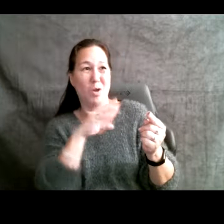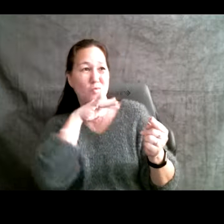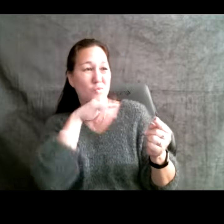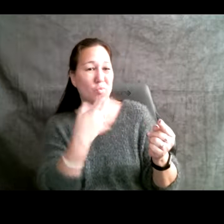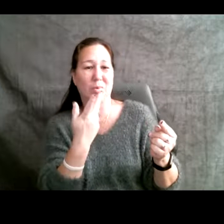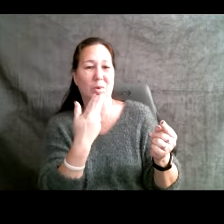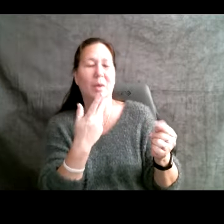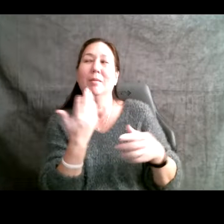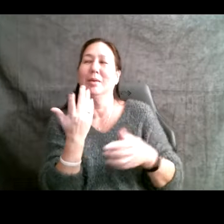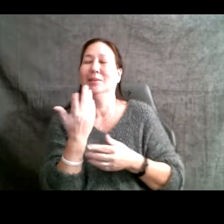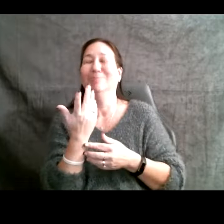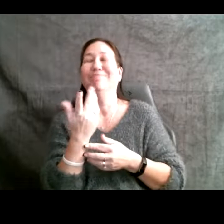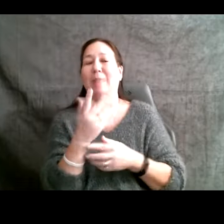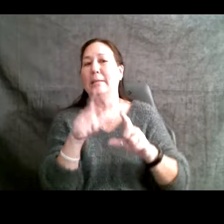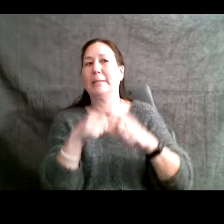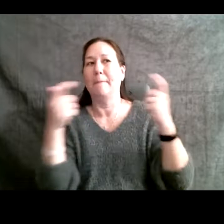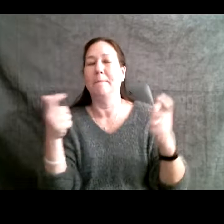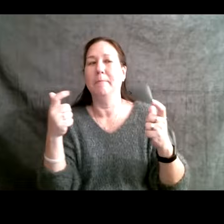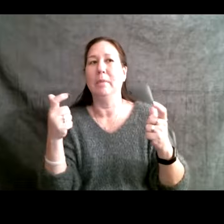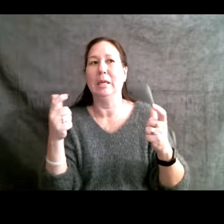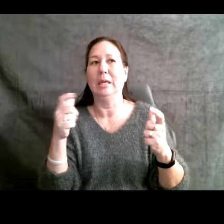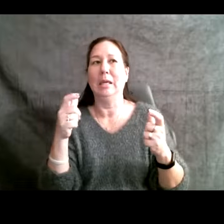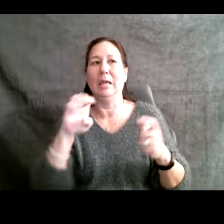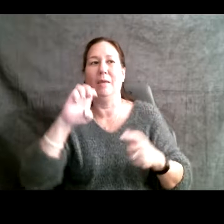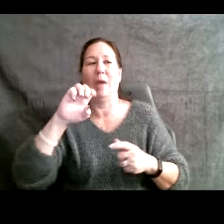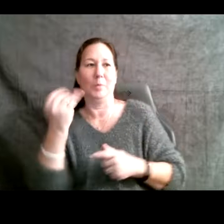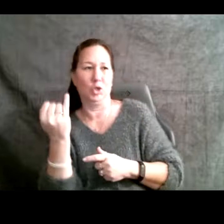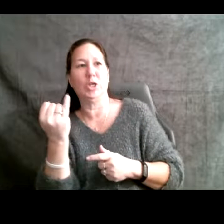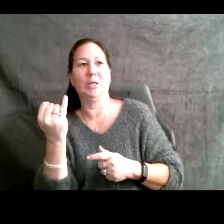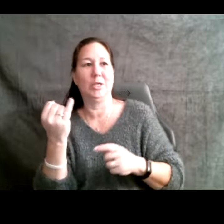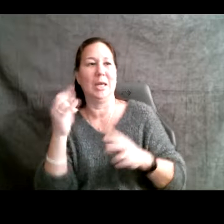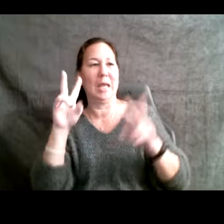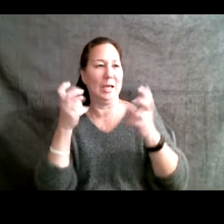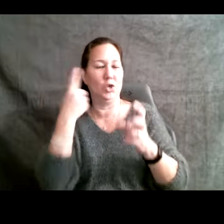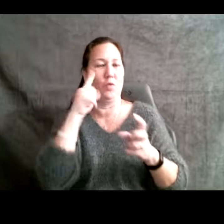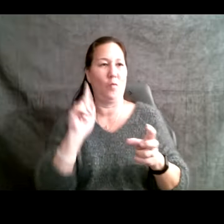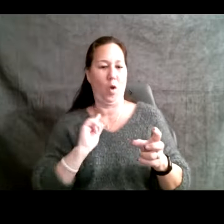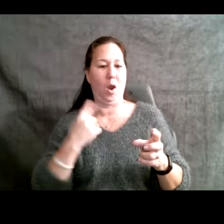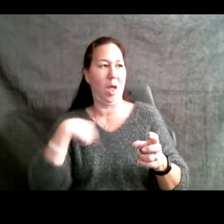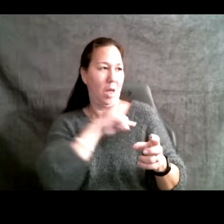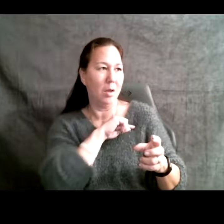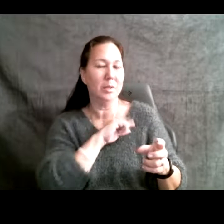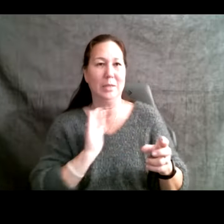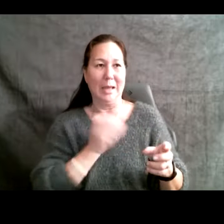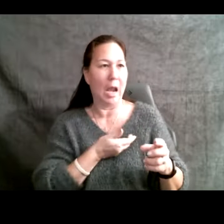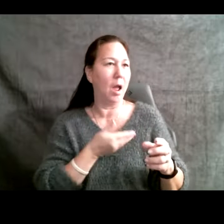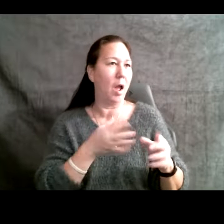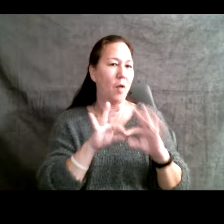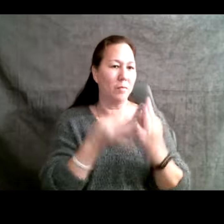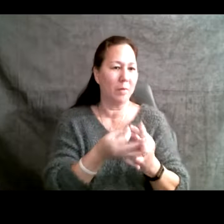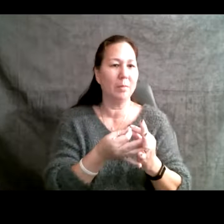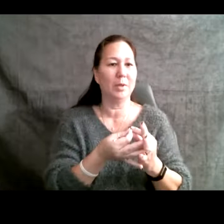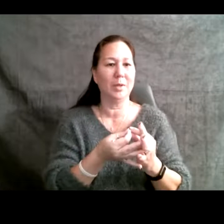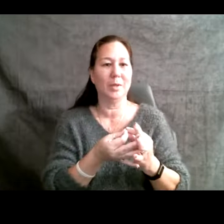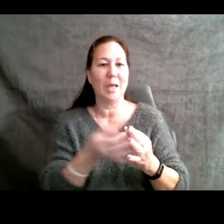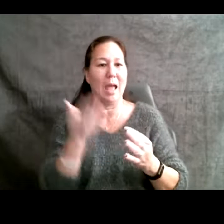huge environmental justice issue for us and our families, whether we're considered a